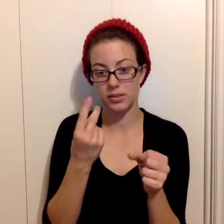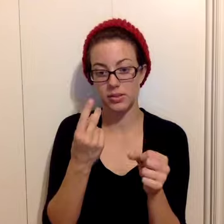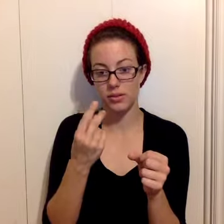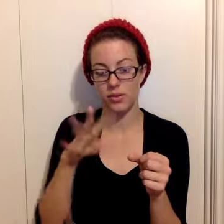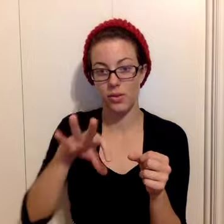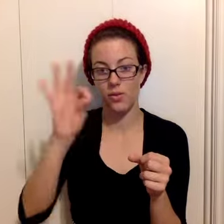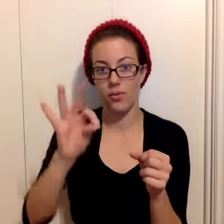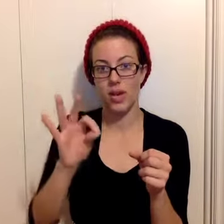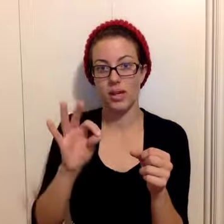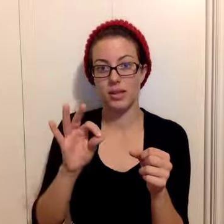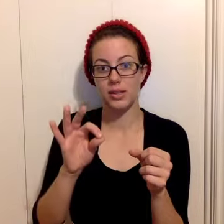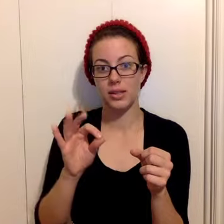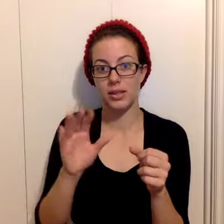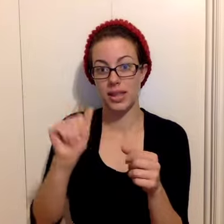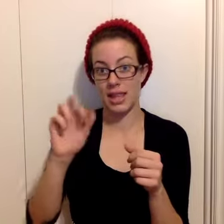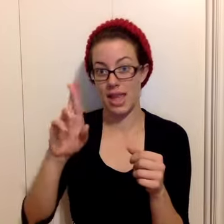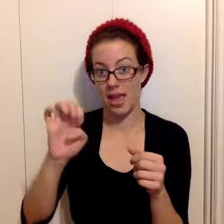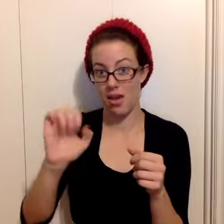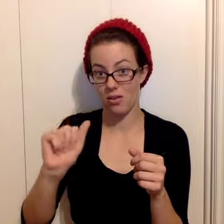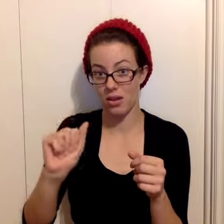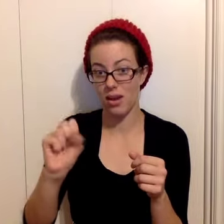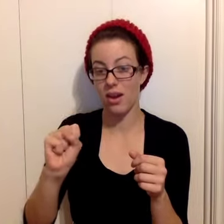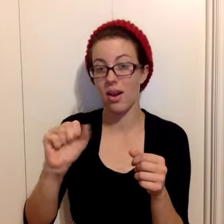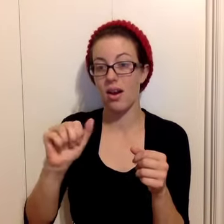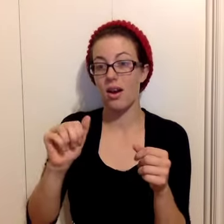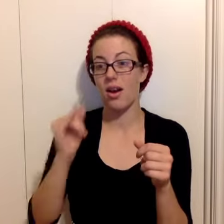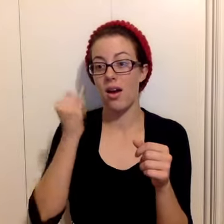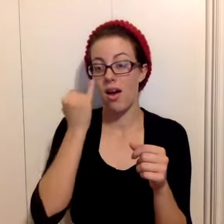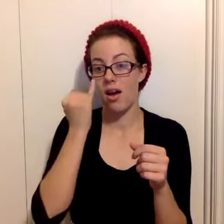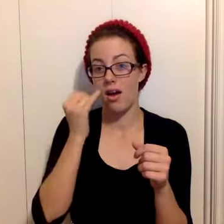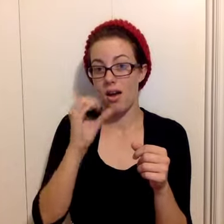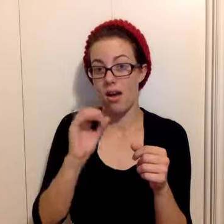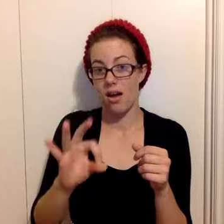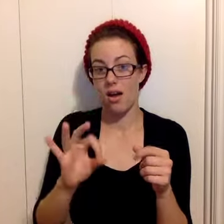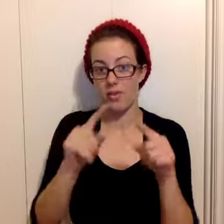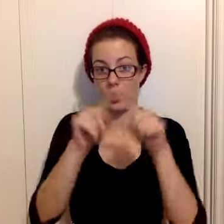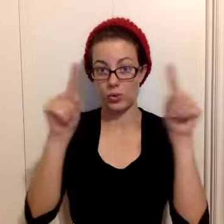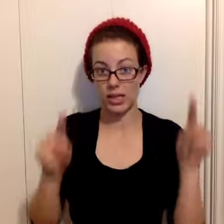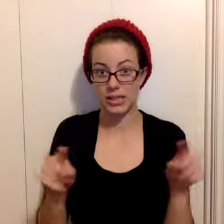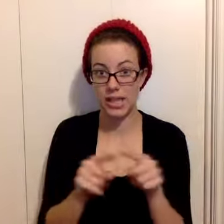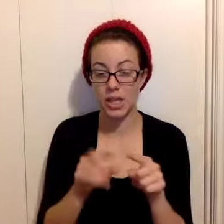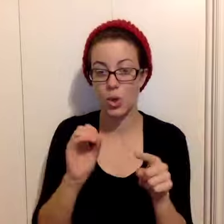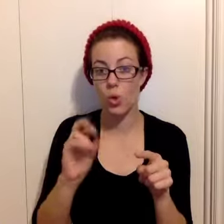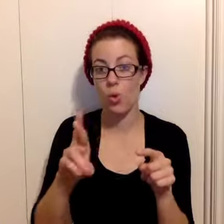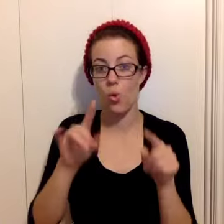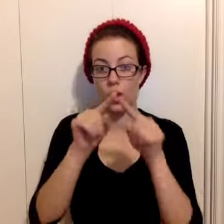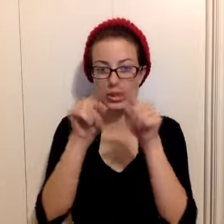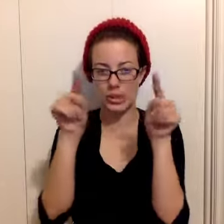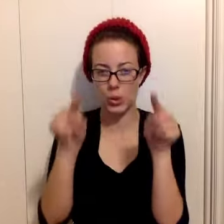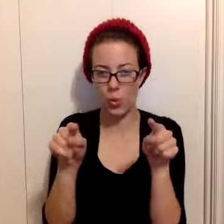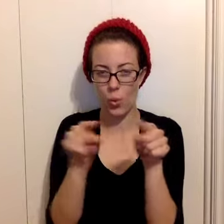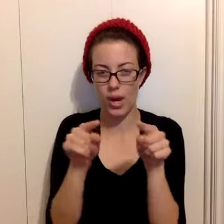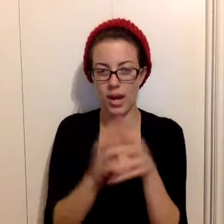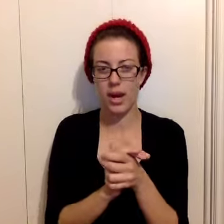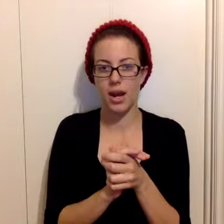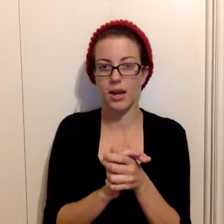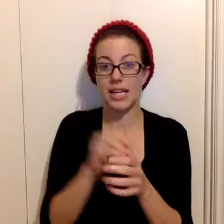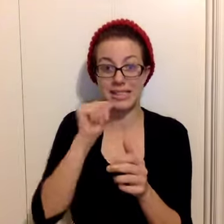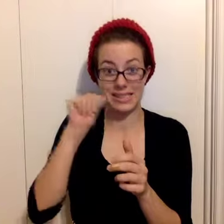We'll also be using the new formulas that we learned yesterday about how to find the